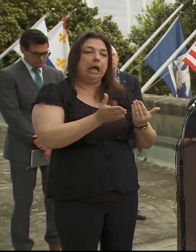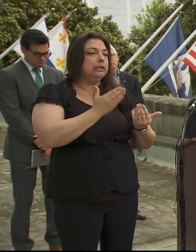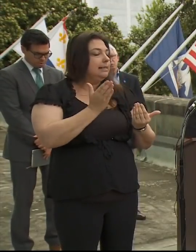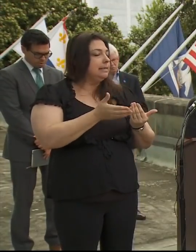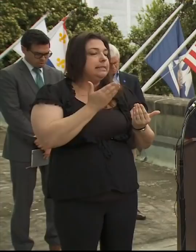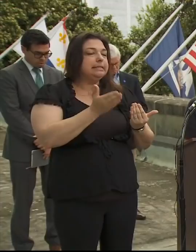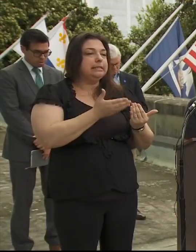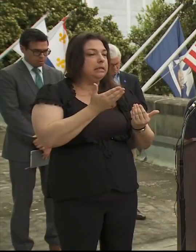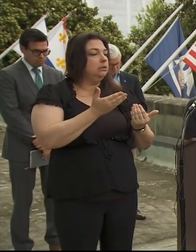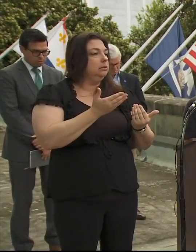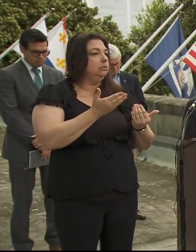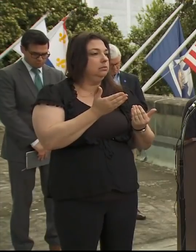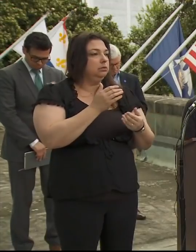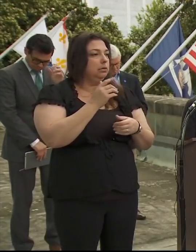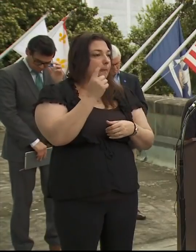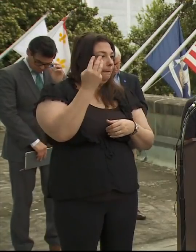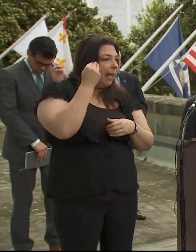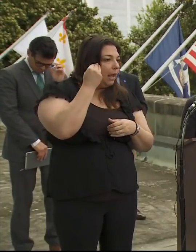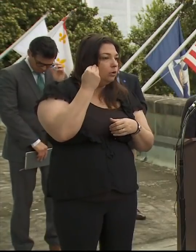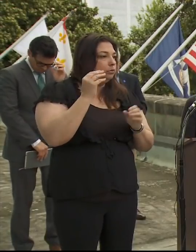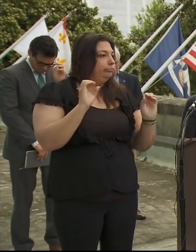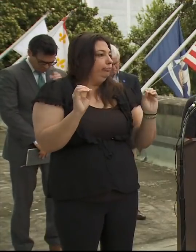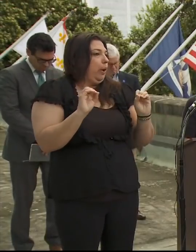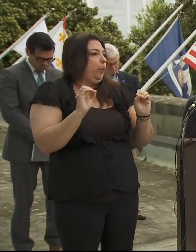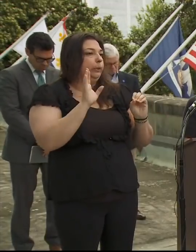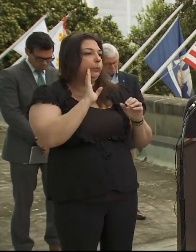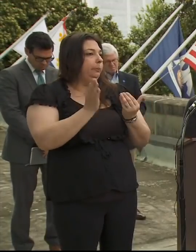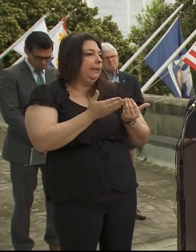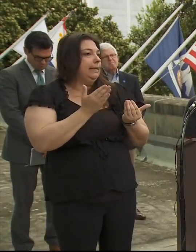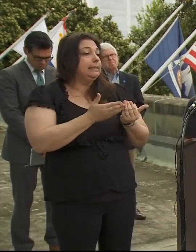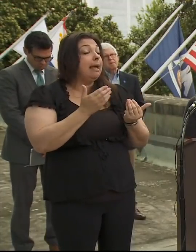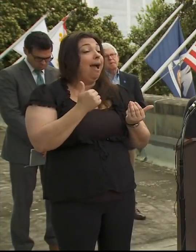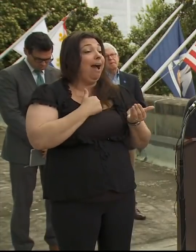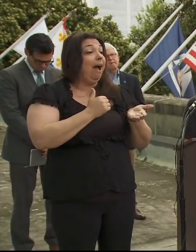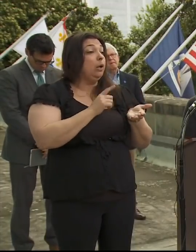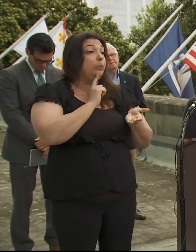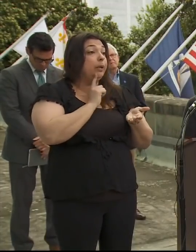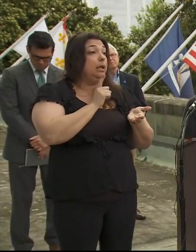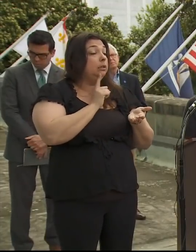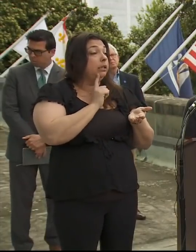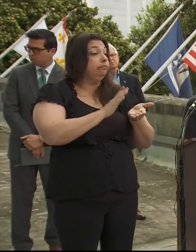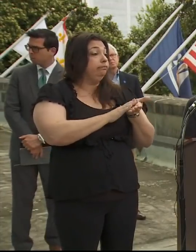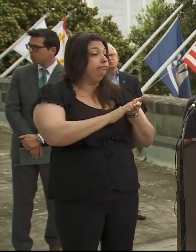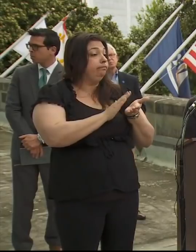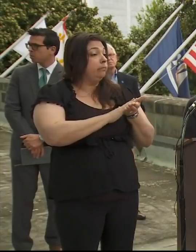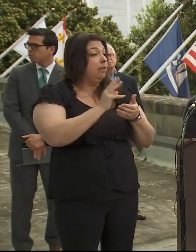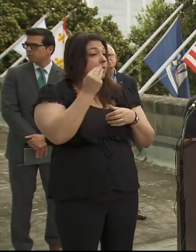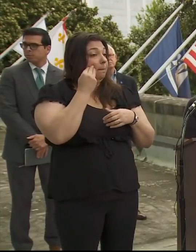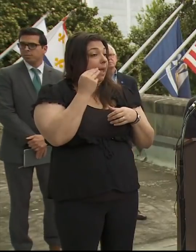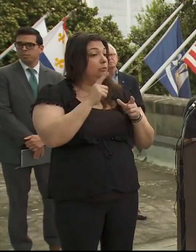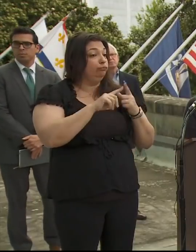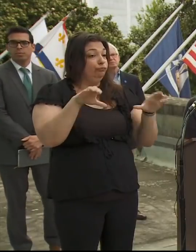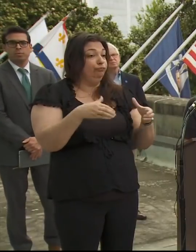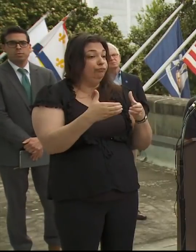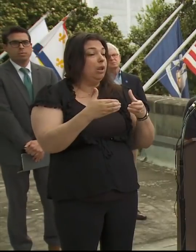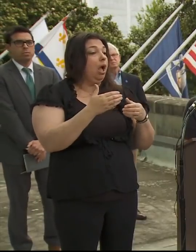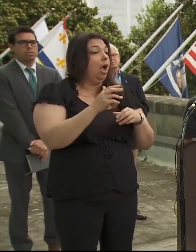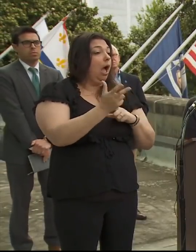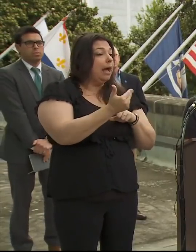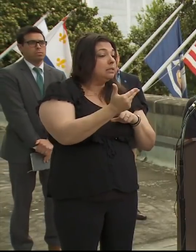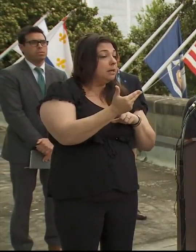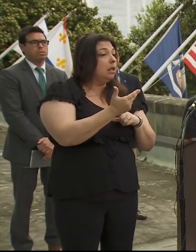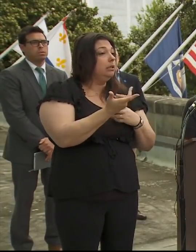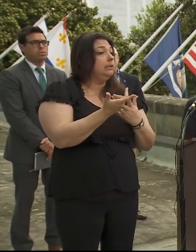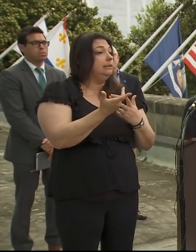not going to be easy for the mayor. It's not going to be easy for anyone. I commend the mayor for getting this community together, our hospitality